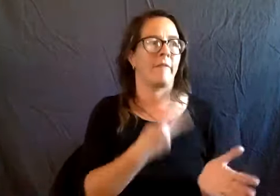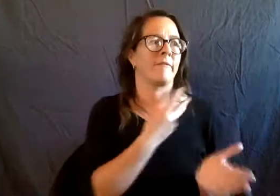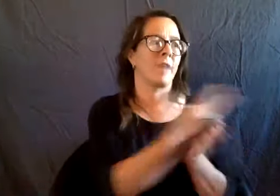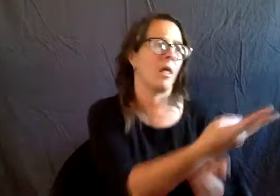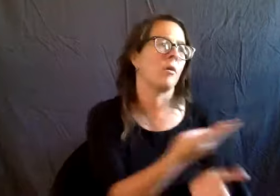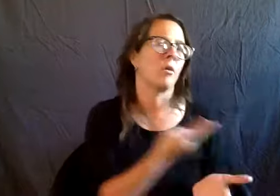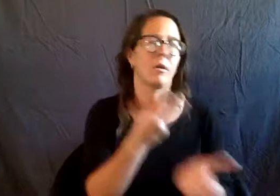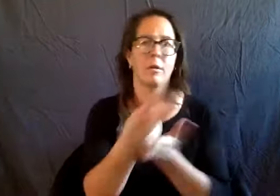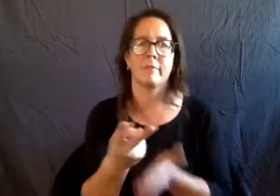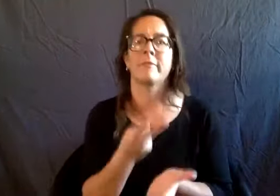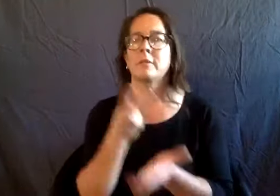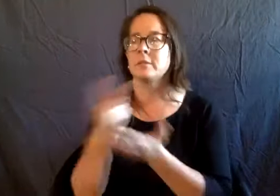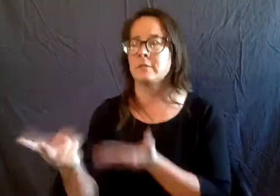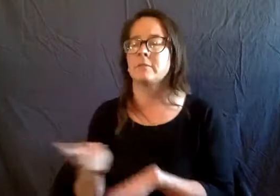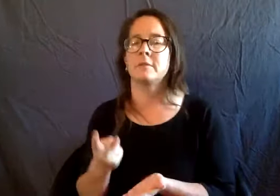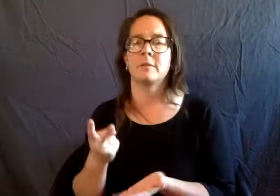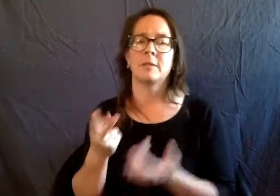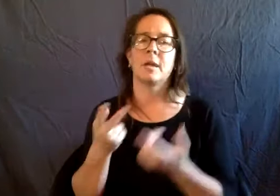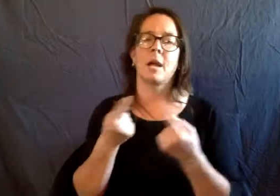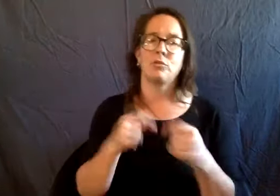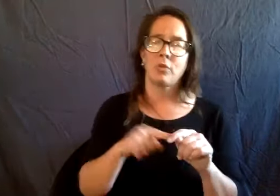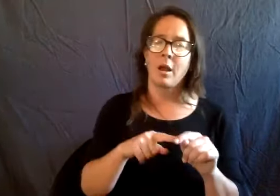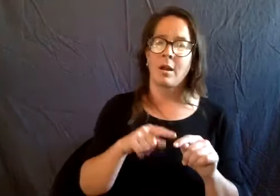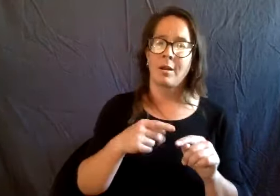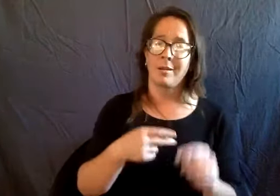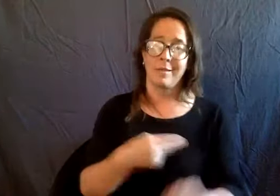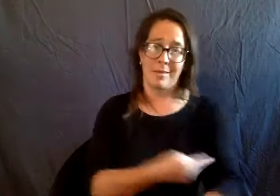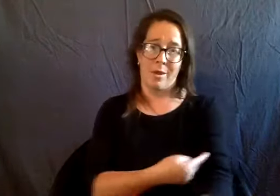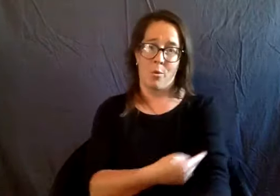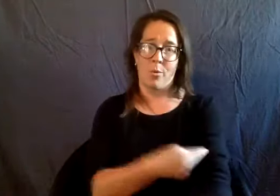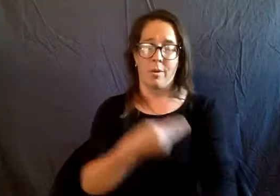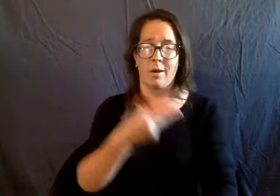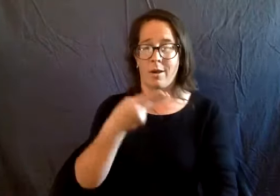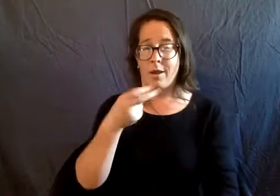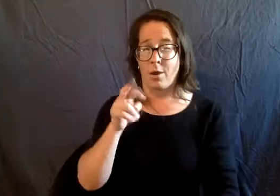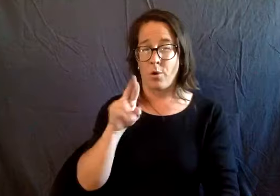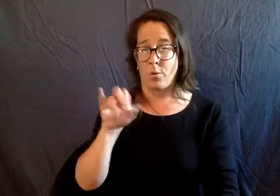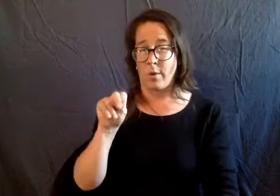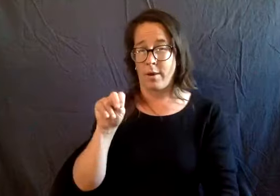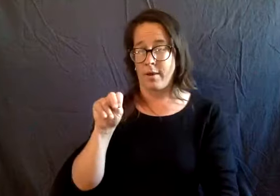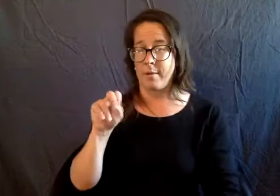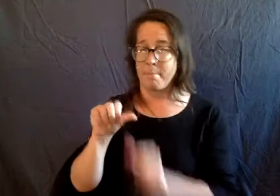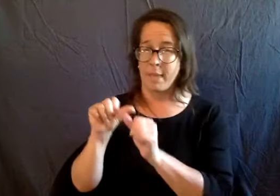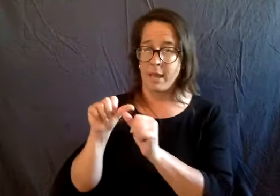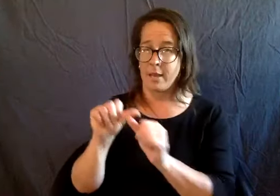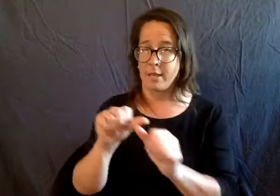it was just failure after failure. And I tried the heroin maintenance for alcoholism program, and that